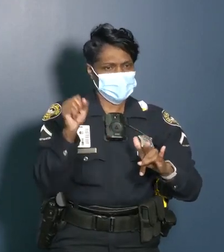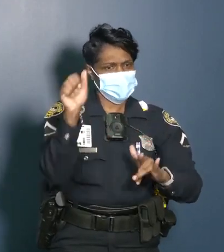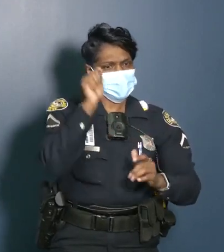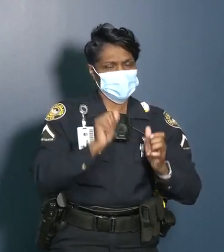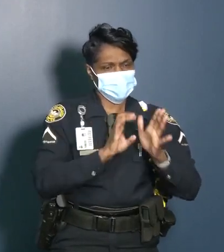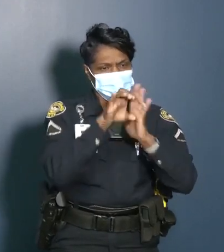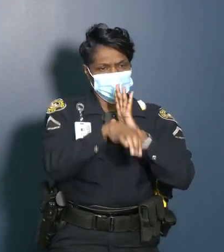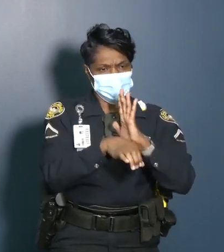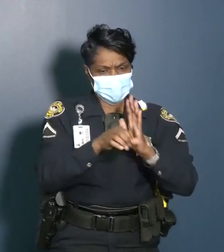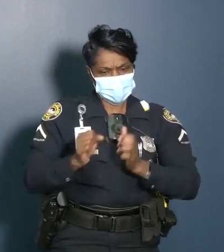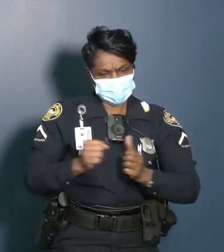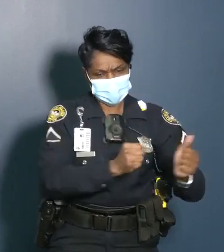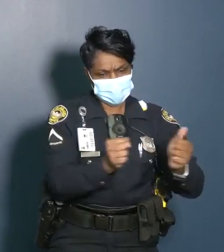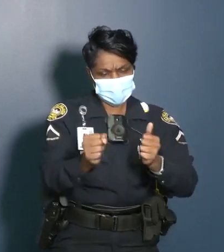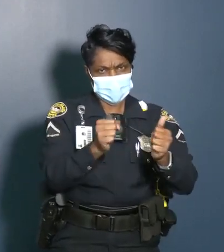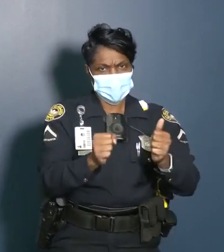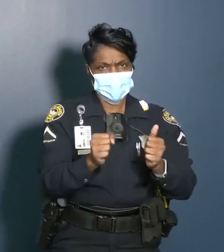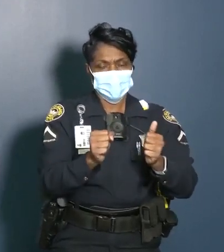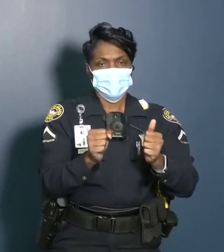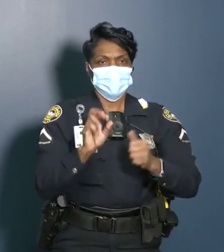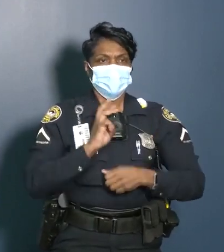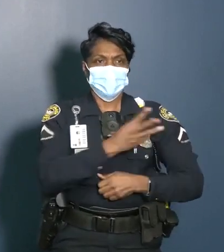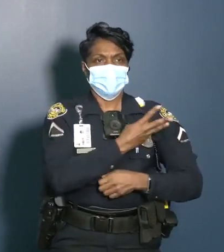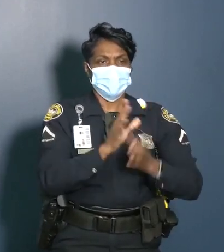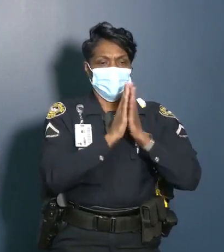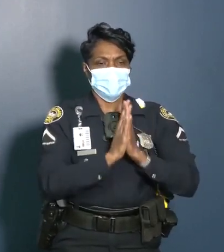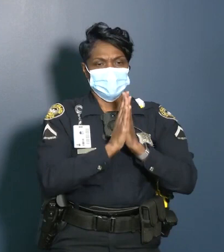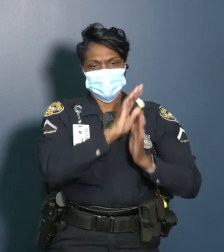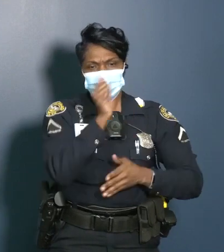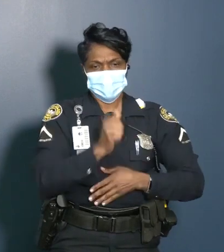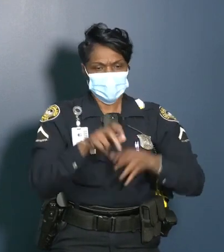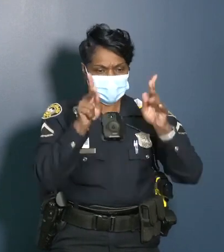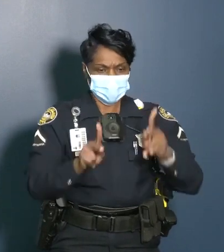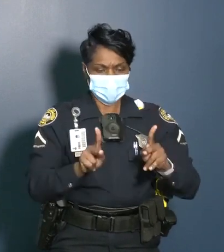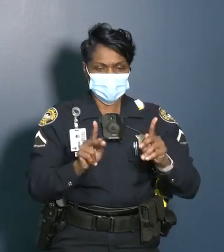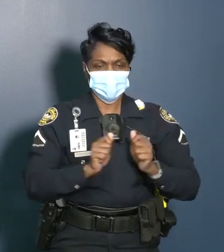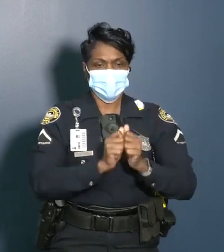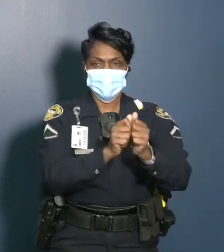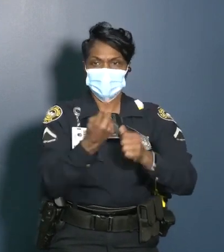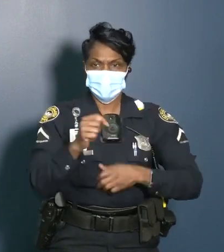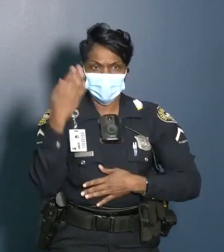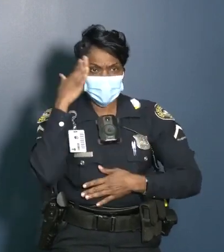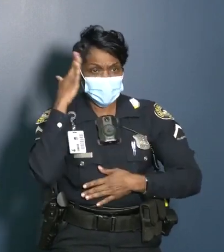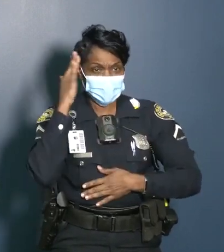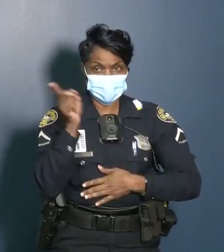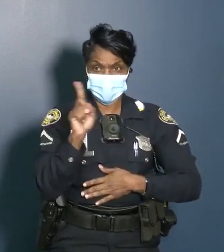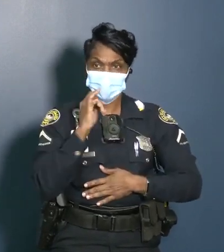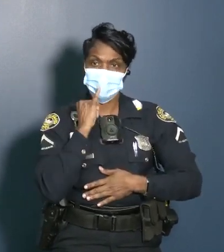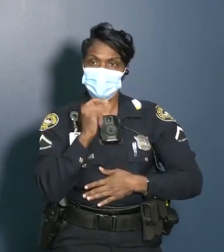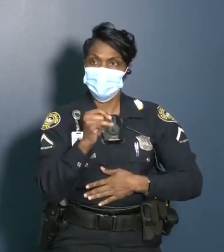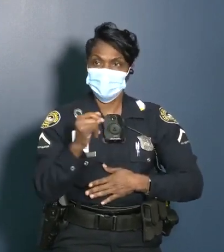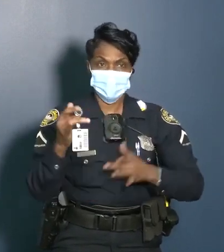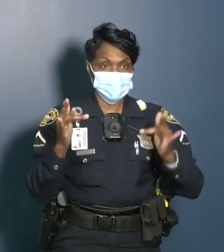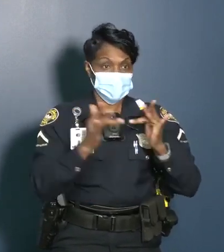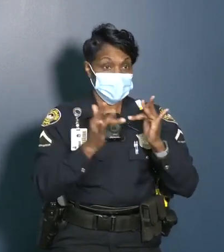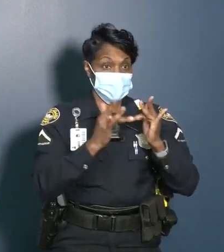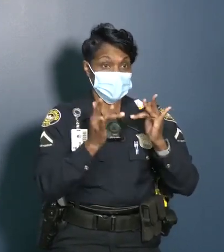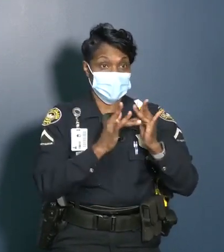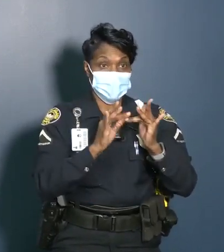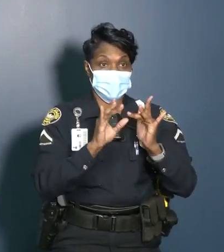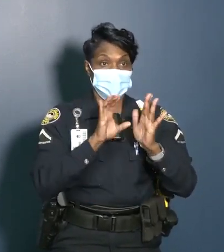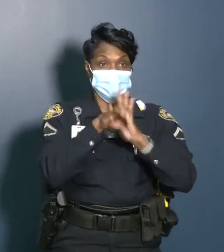criminal street gang activity. Again, we are asking anybody with the knowledge of his whereabouts to contact Crime